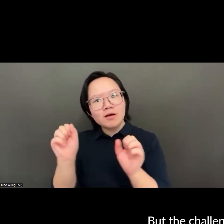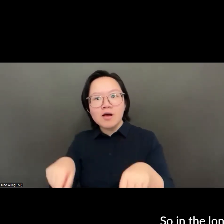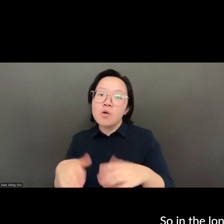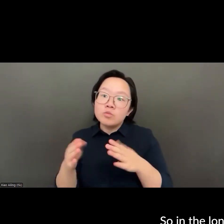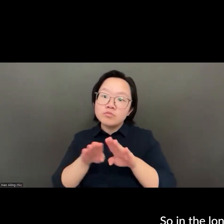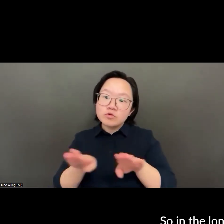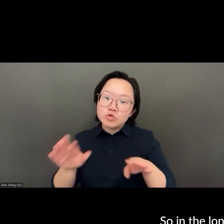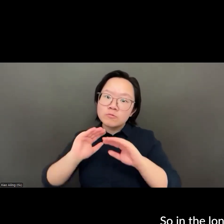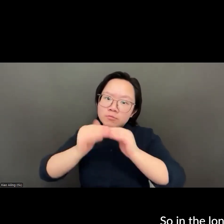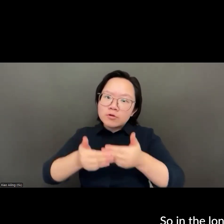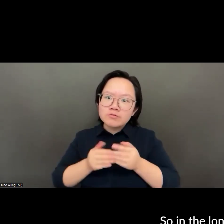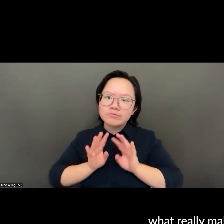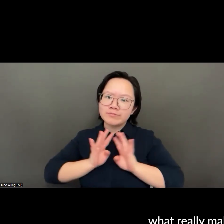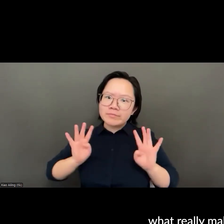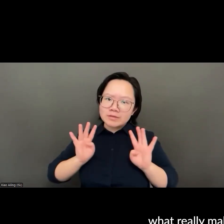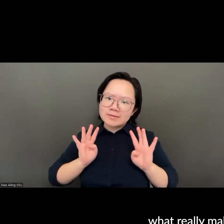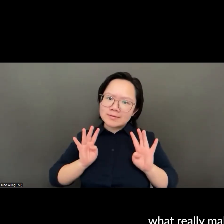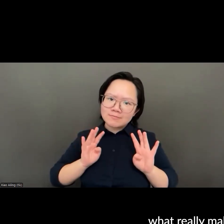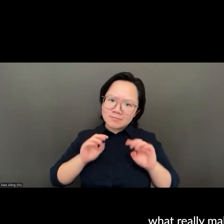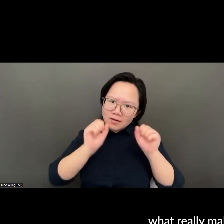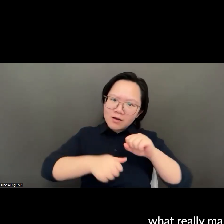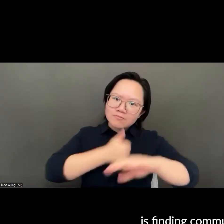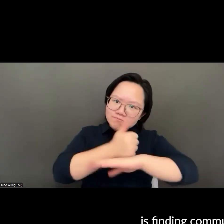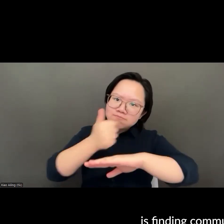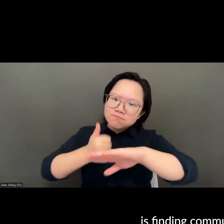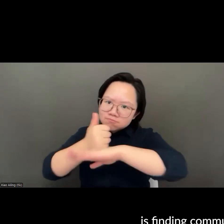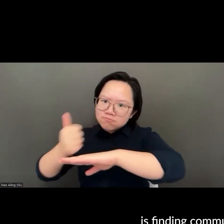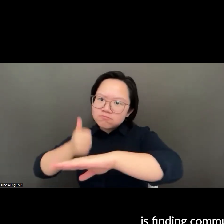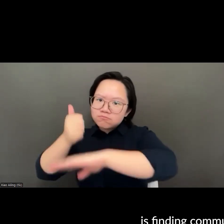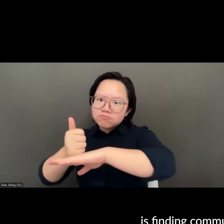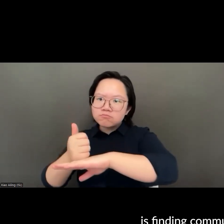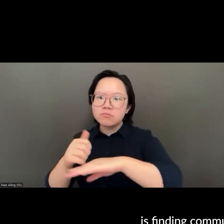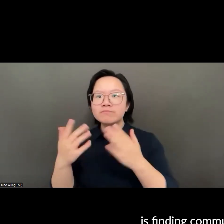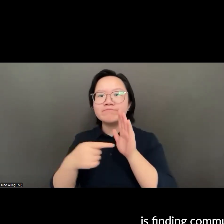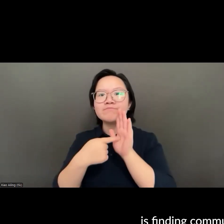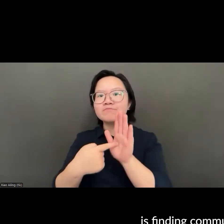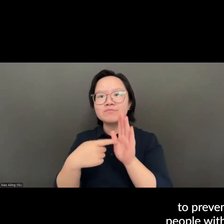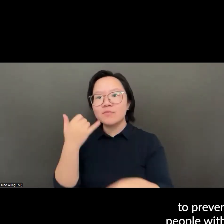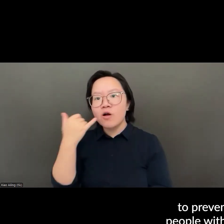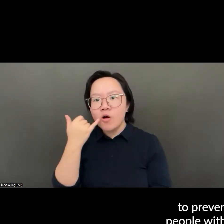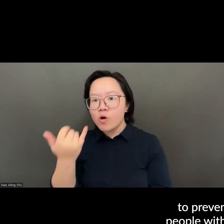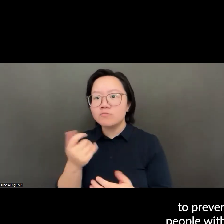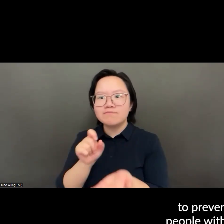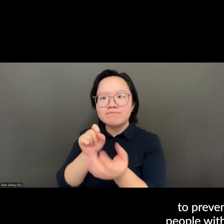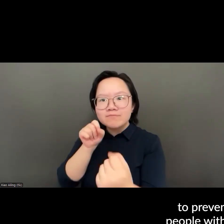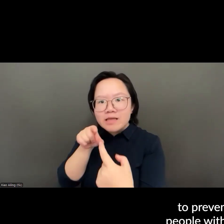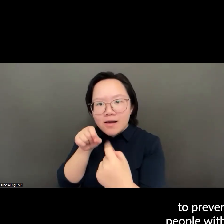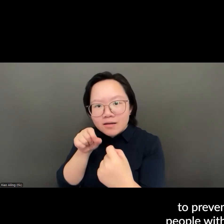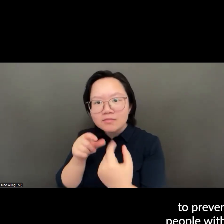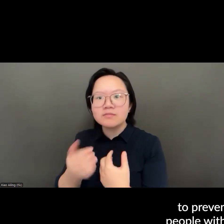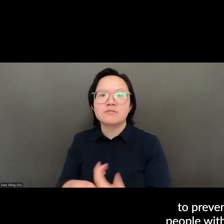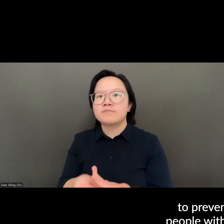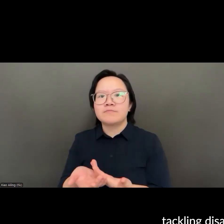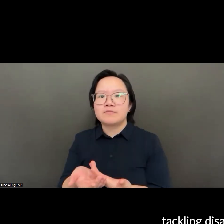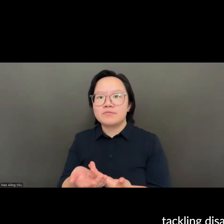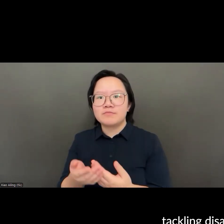remains. So in the long run, I think what really makes a difference is finding community-based ways to prevent harm to people with